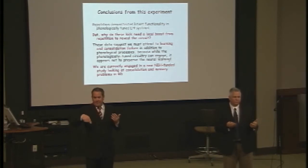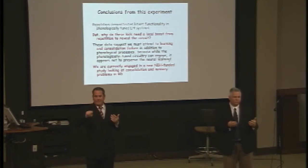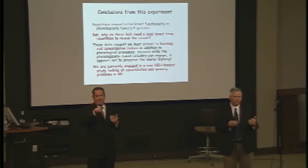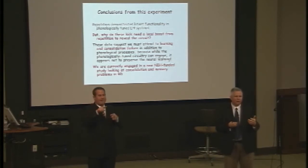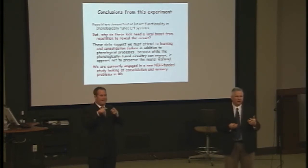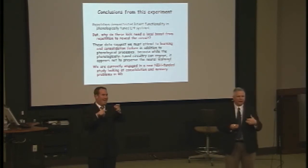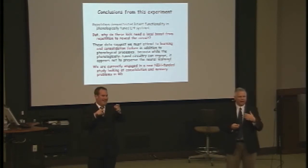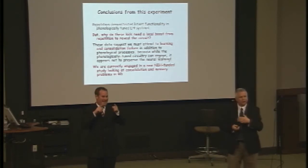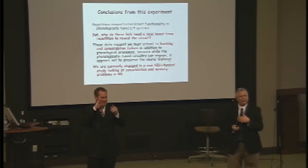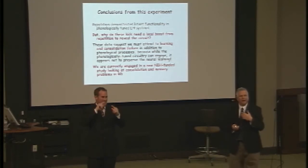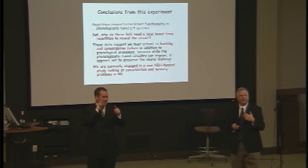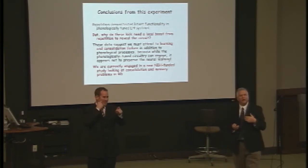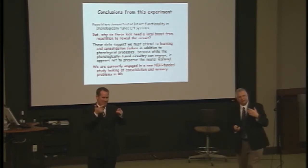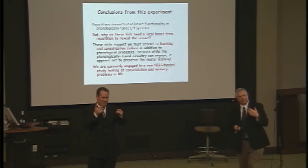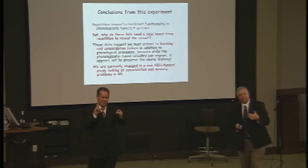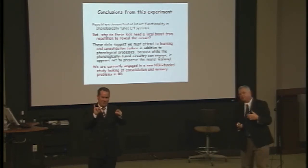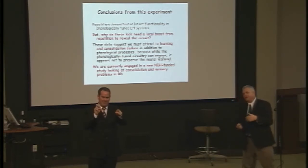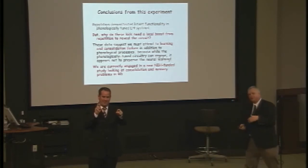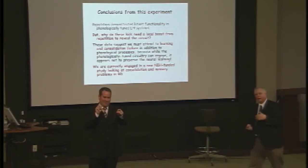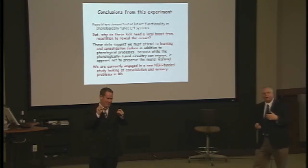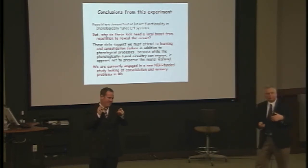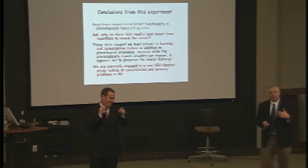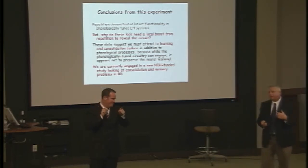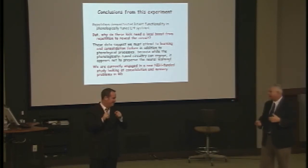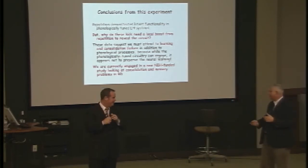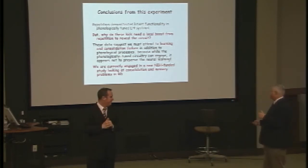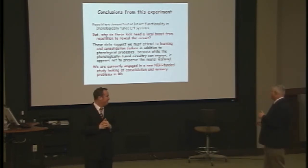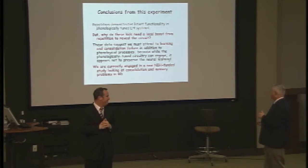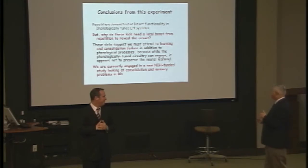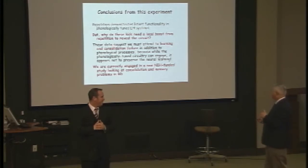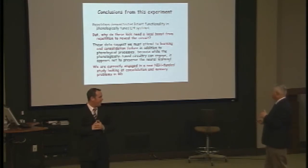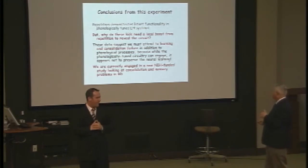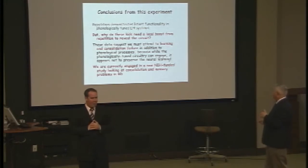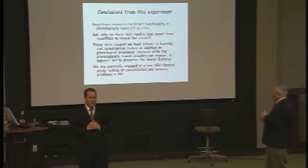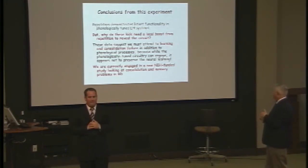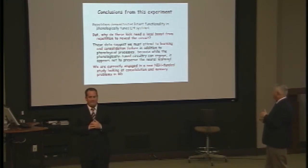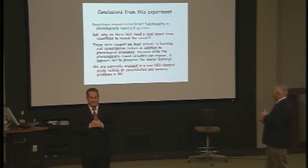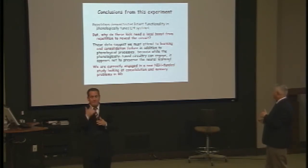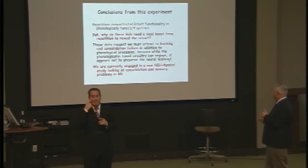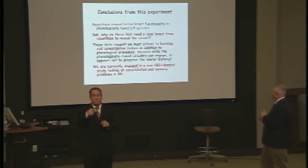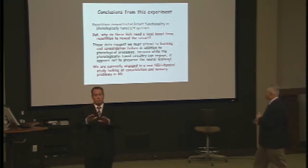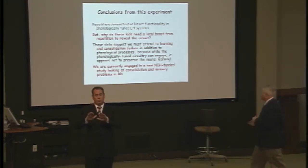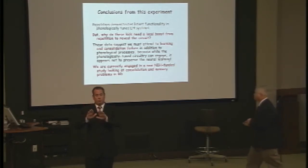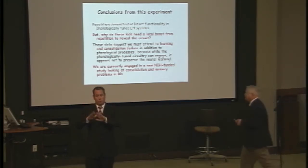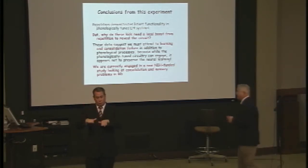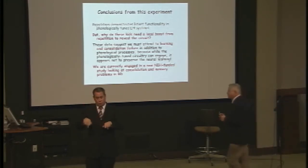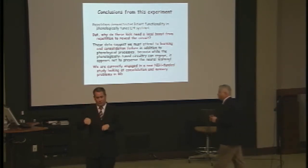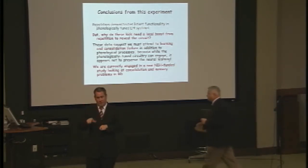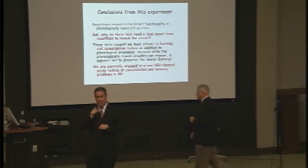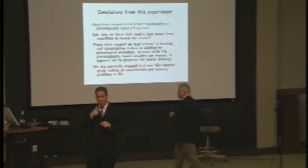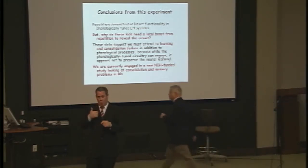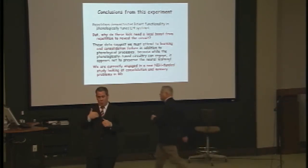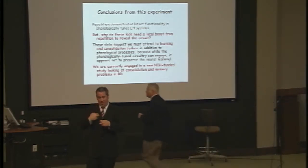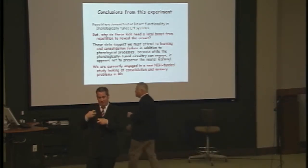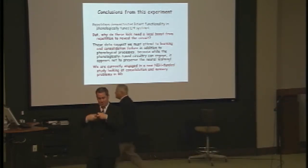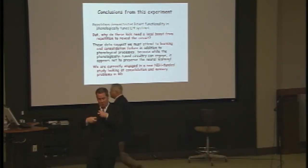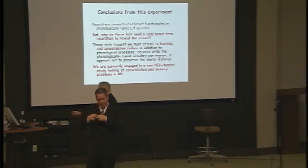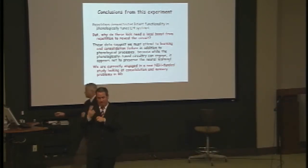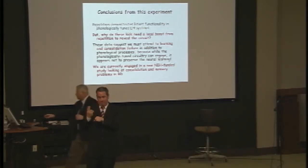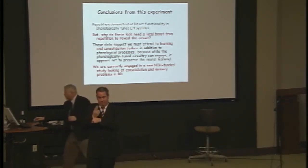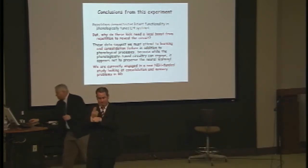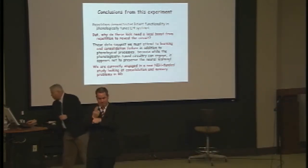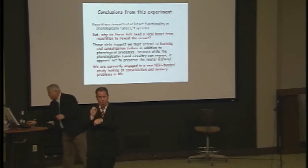just language. And I think that it's going to be a very important next step to look into this. So we're currently after this issue. Let